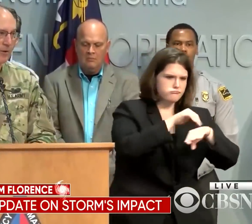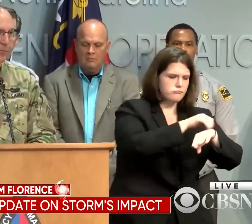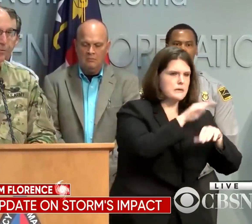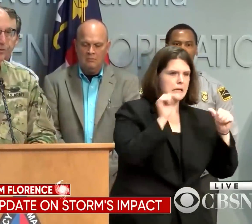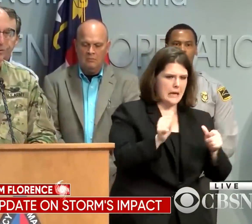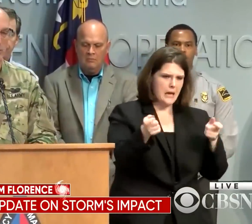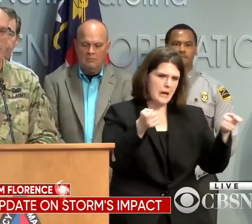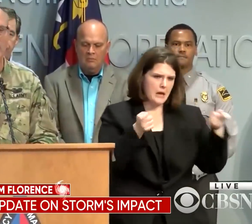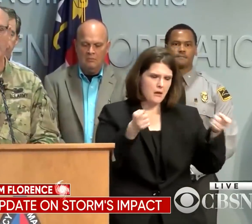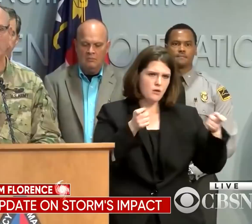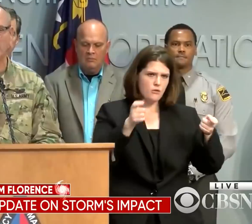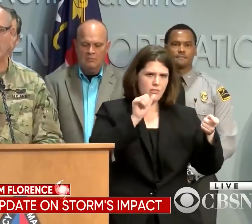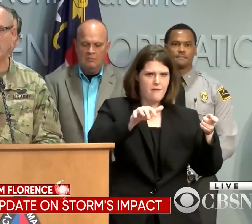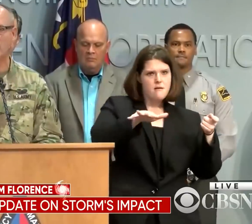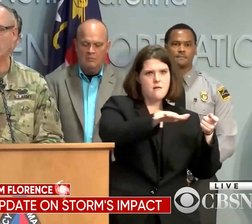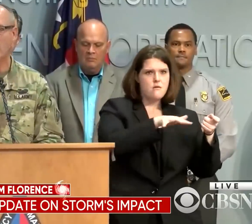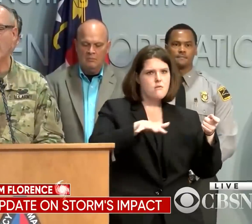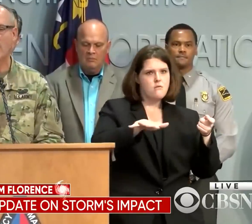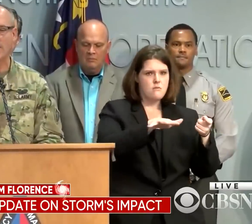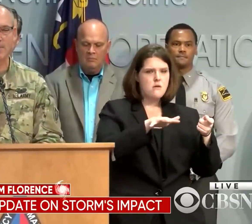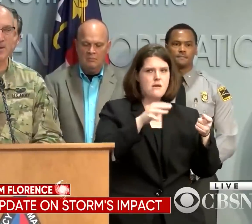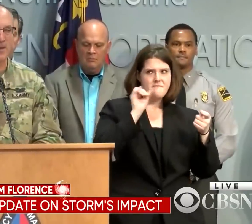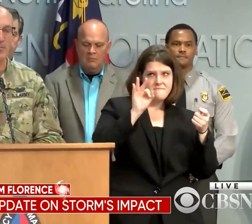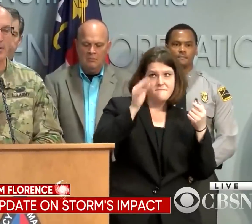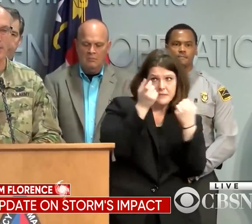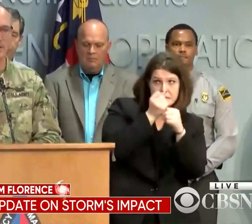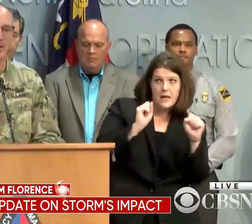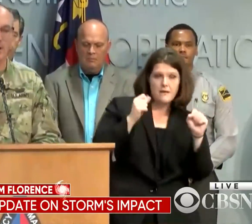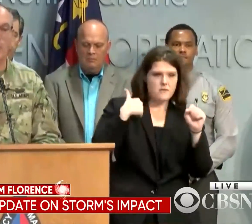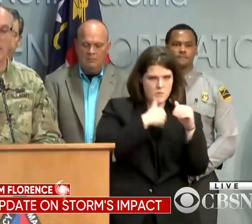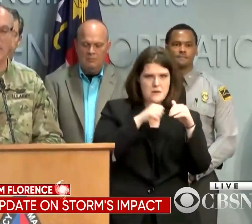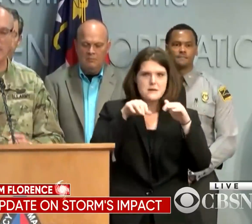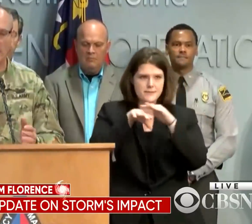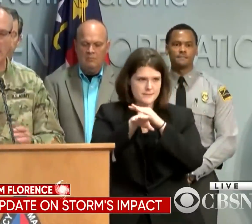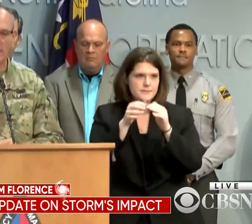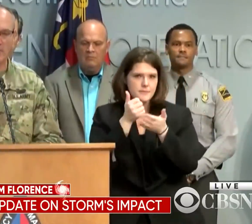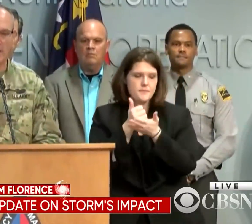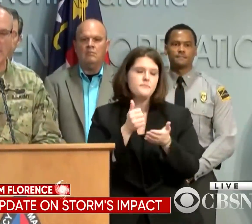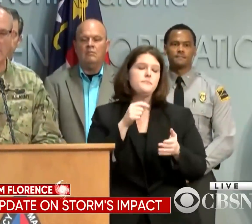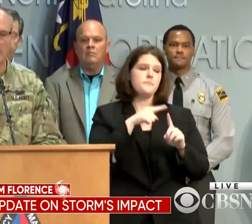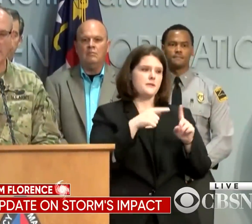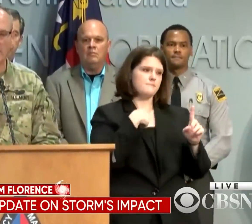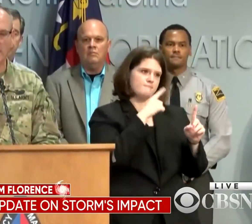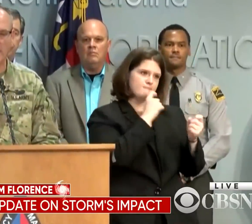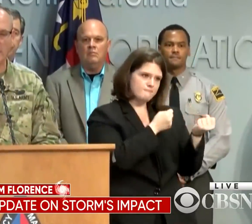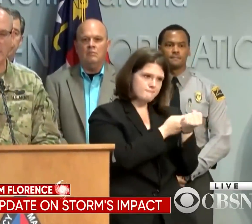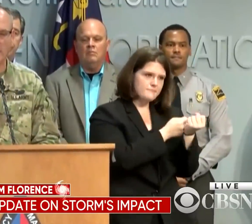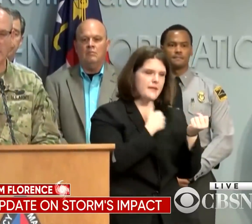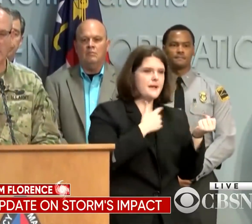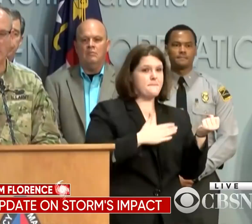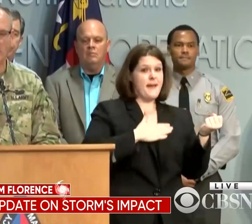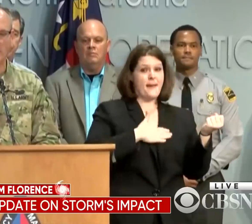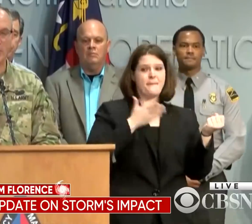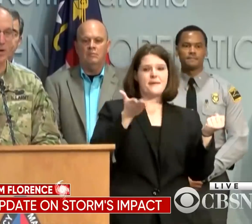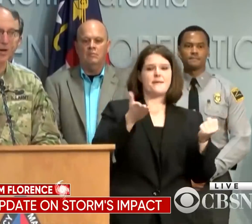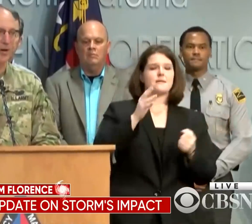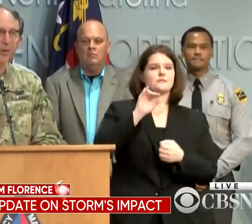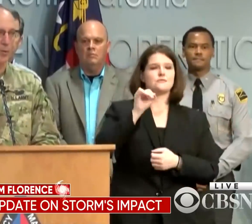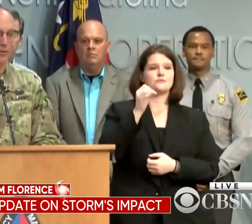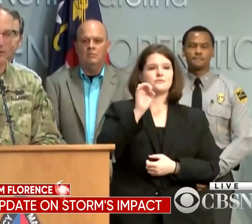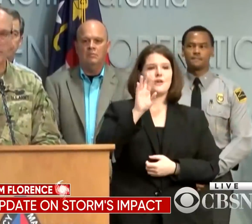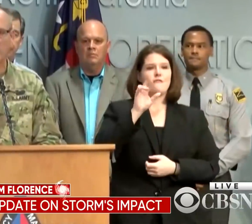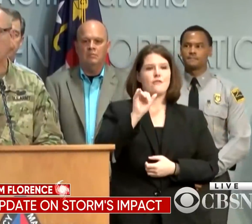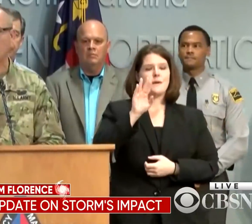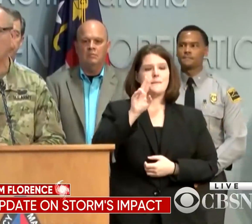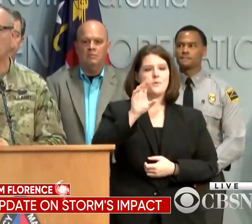bear once the storm passes and conditions allow. But helping him, I'm very happy to have Lieutenant General Jeff Buchanan